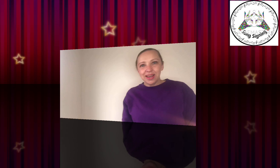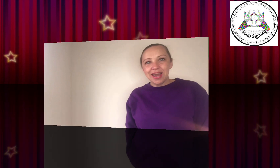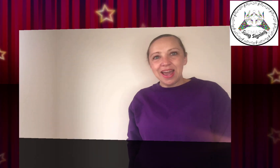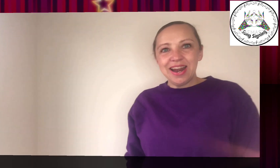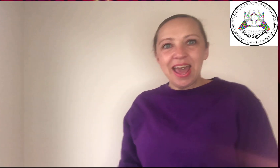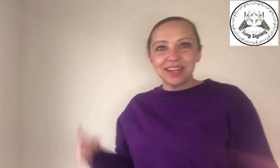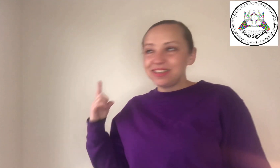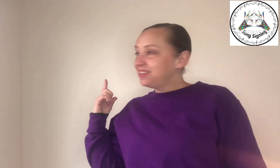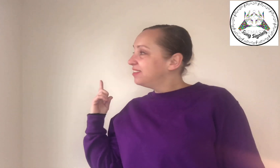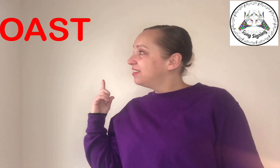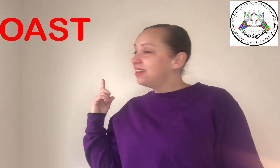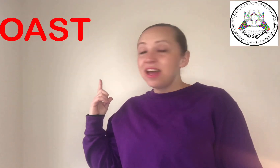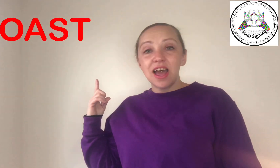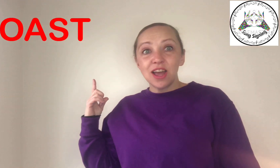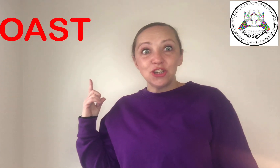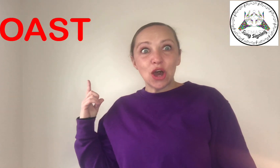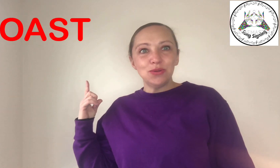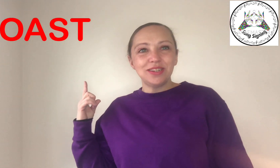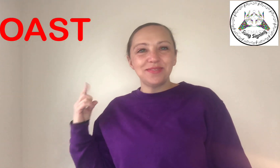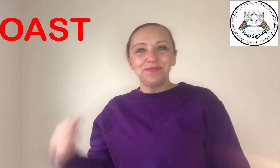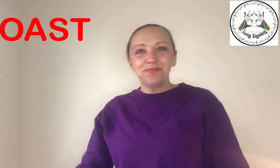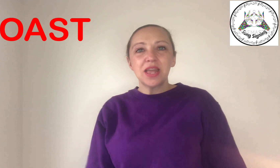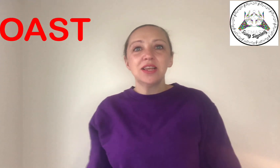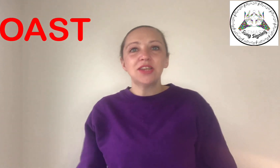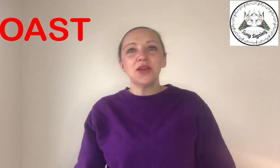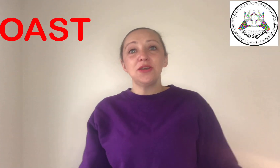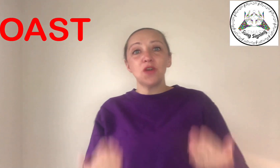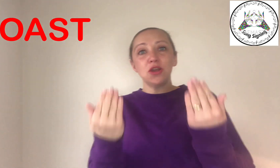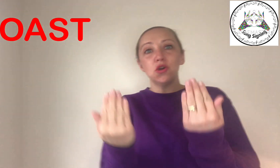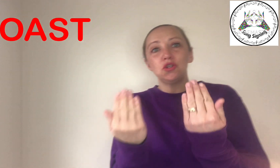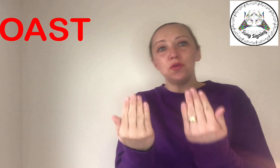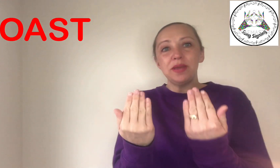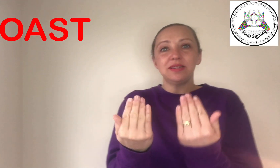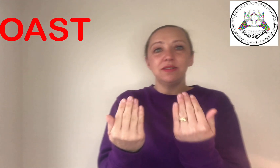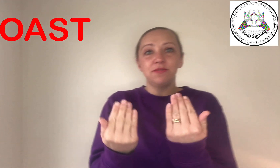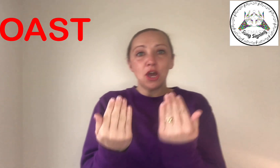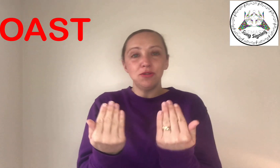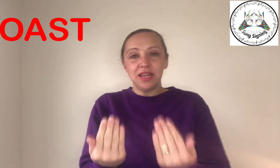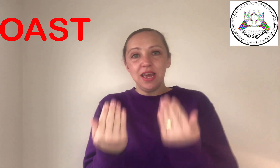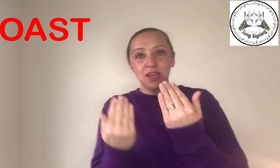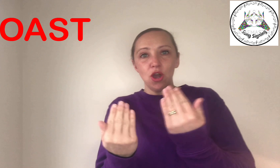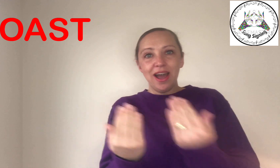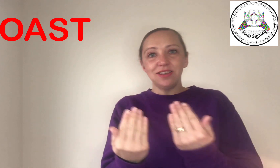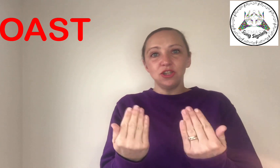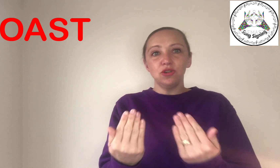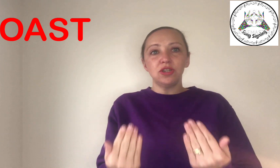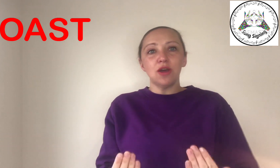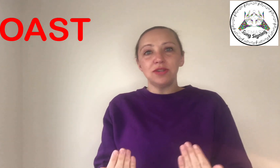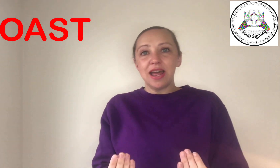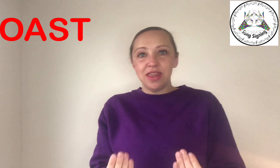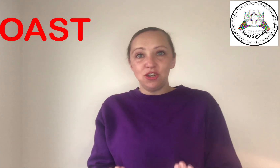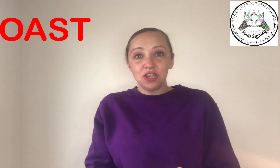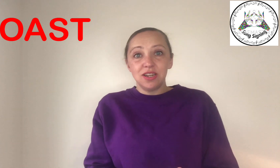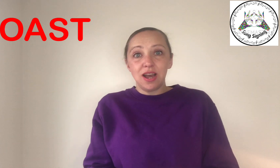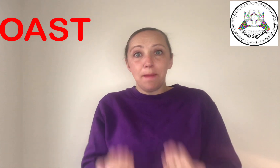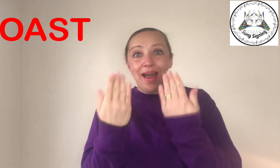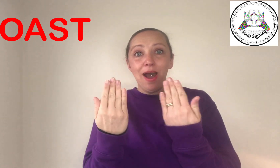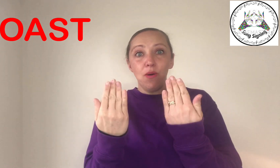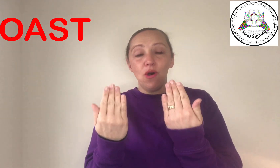Okay, next, toast. So you've got your 2 bits of toast here, your hands are your toast, and they're just gonna come out of